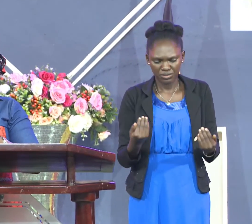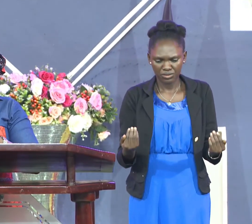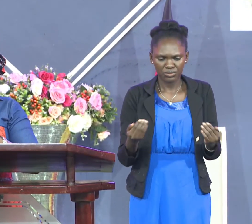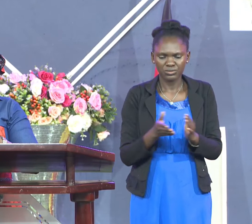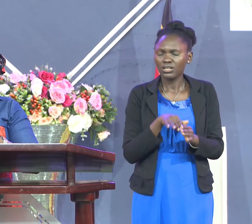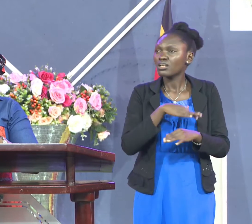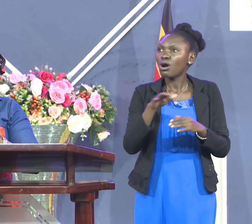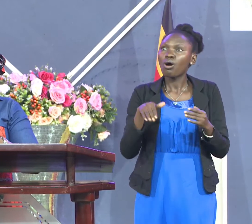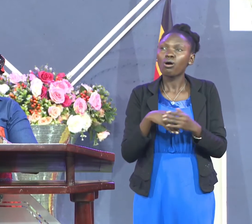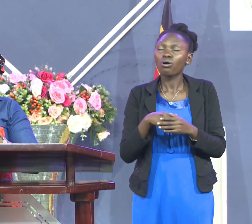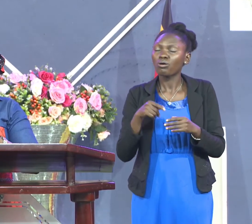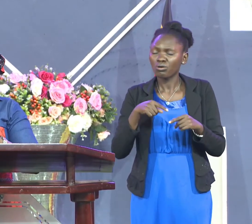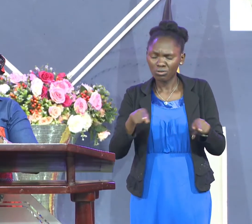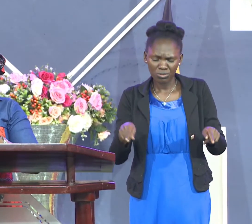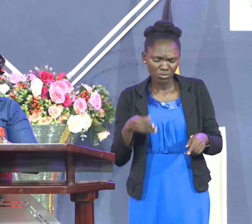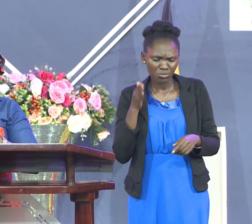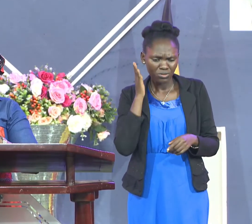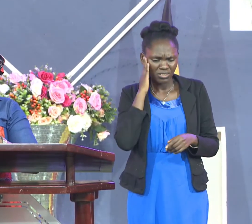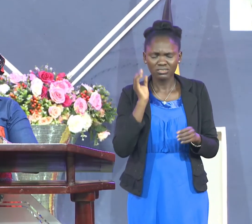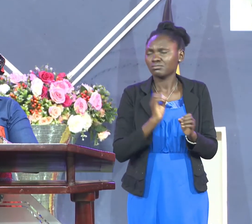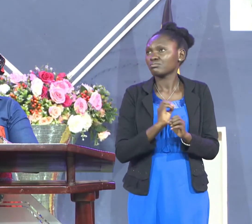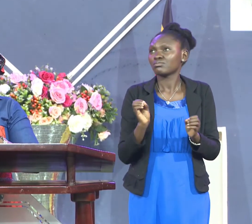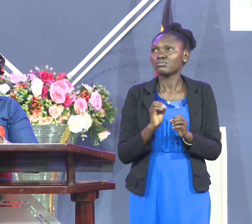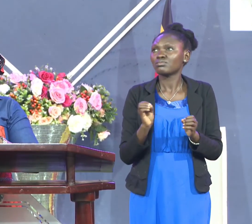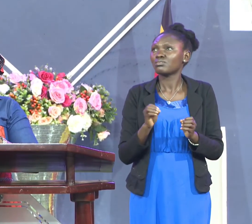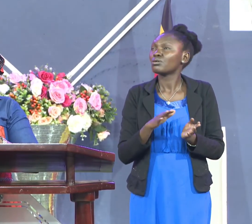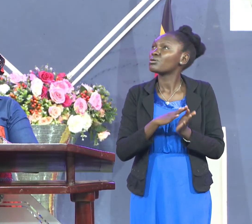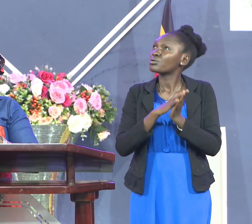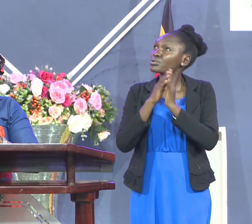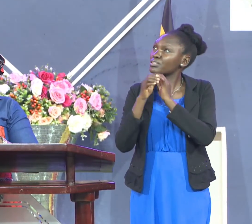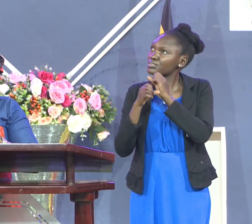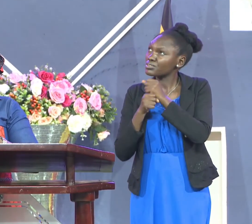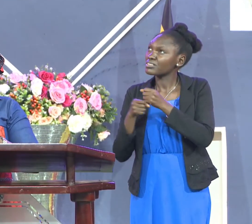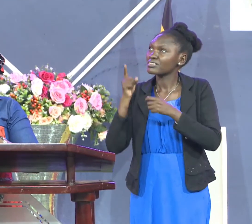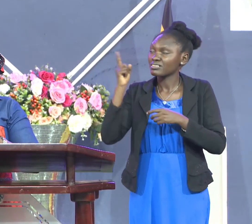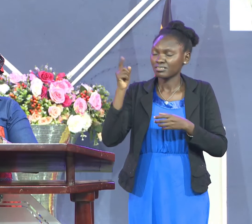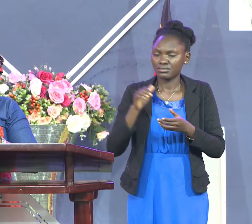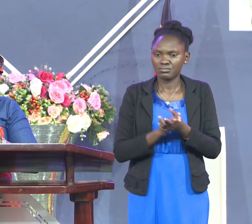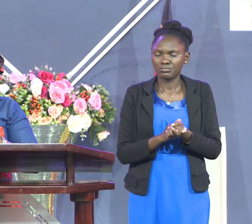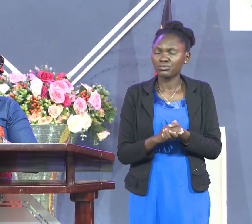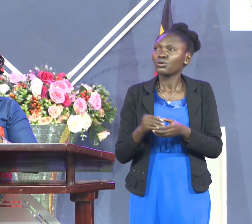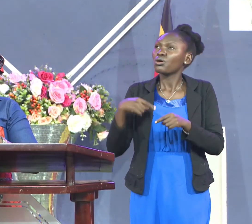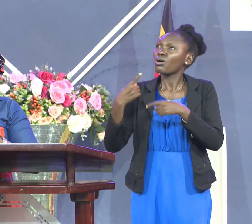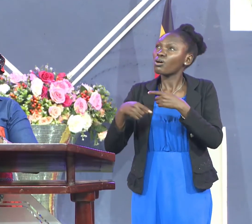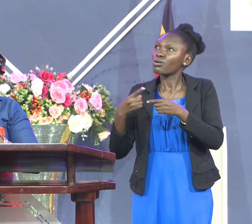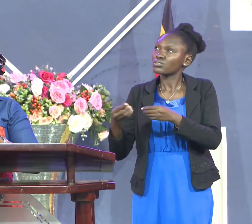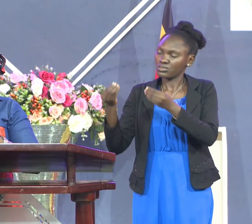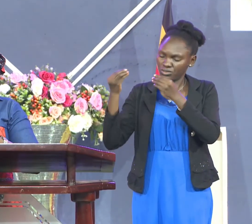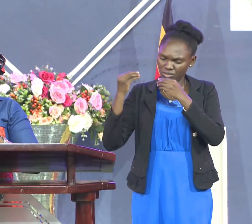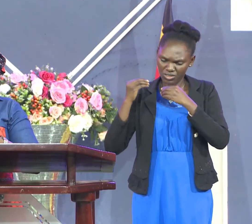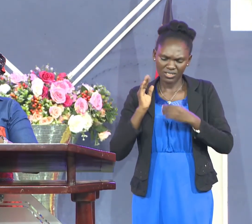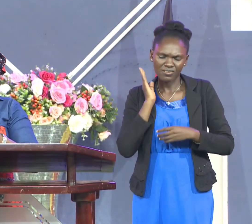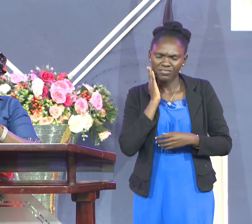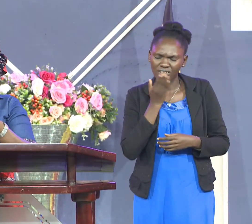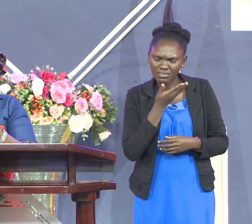tutamanyi mukwano tukwesize. Whatever we do not know we are trusting in you. Yongera tuwe ekisamala gaffe tugase